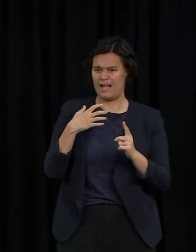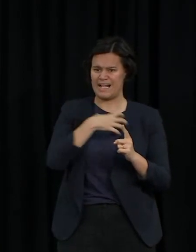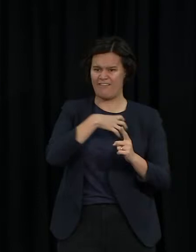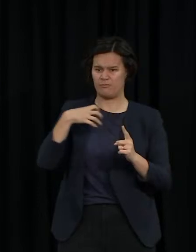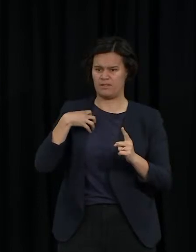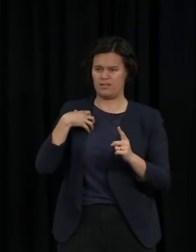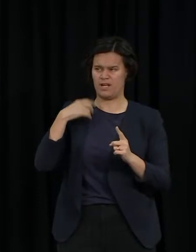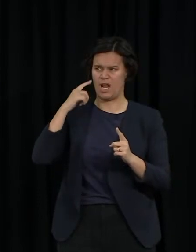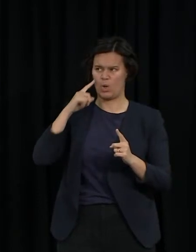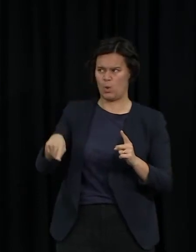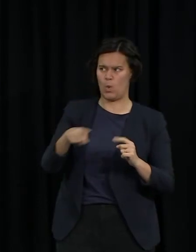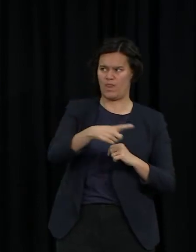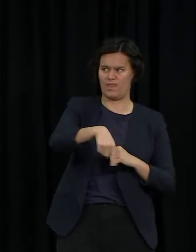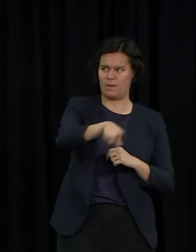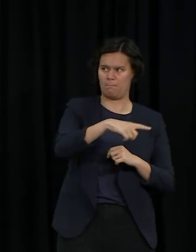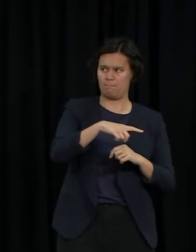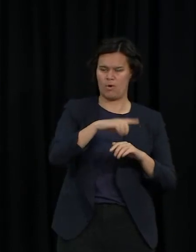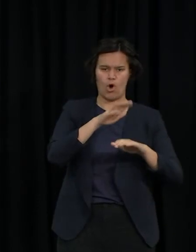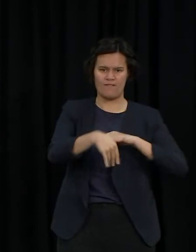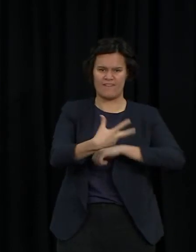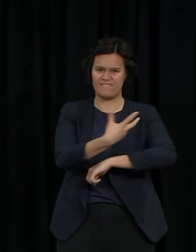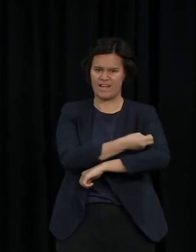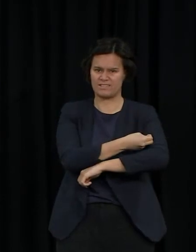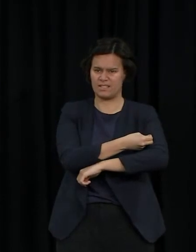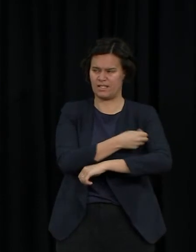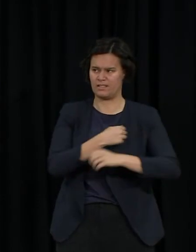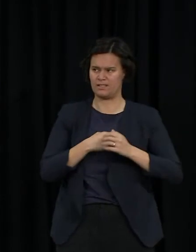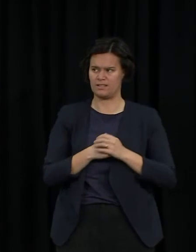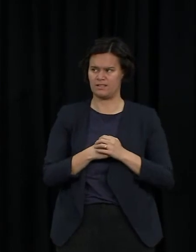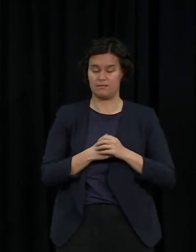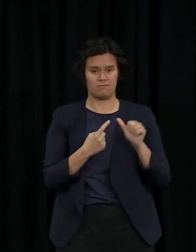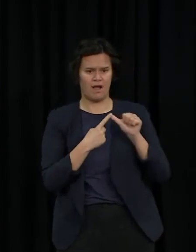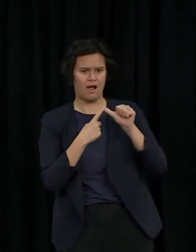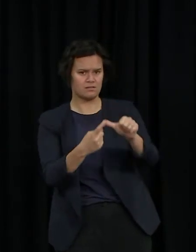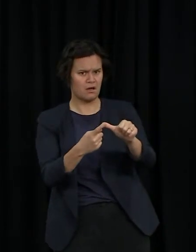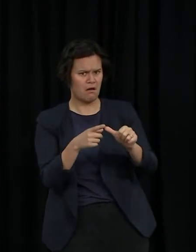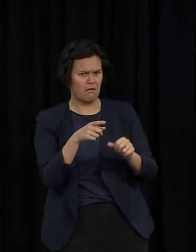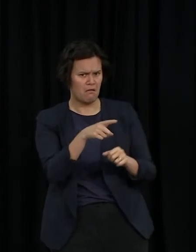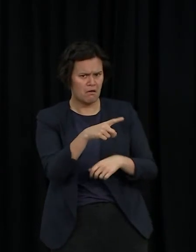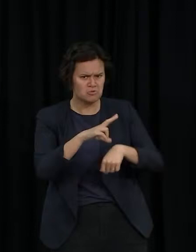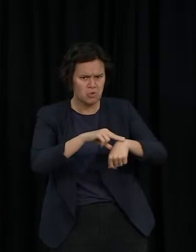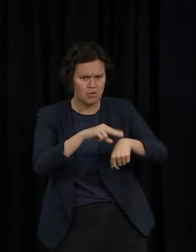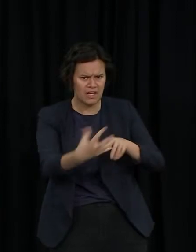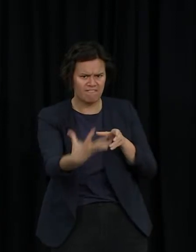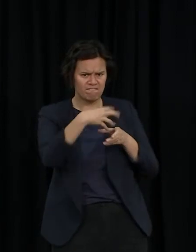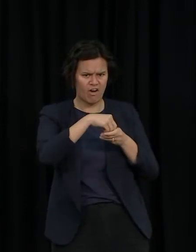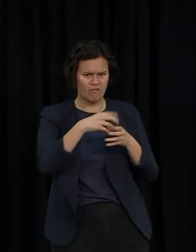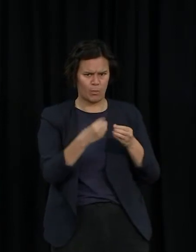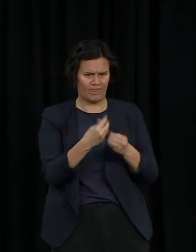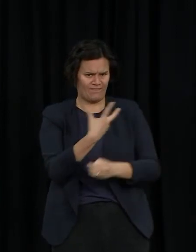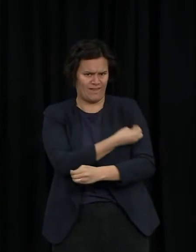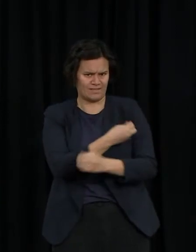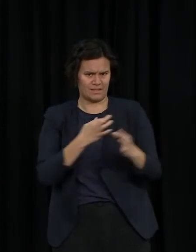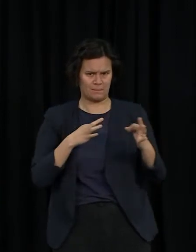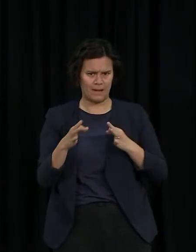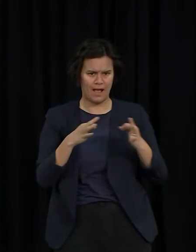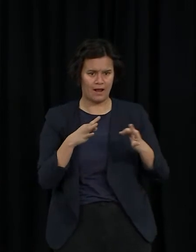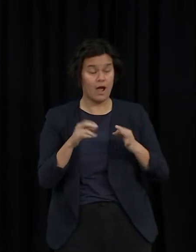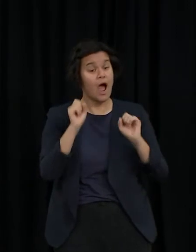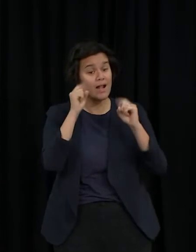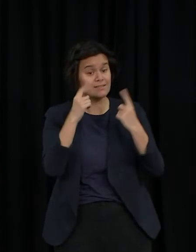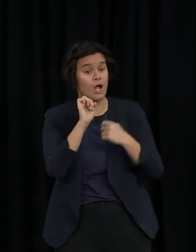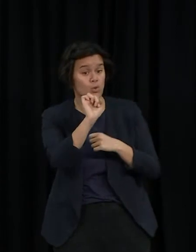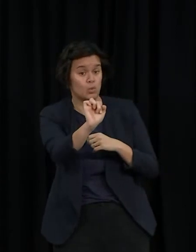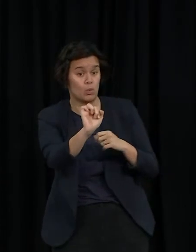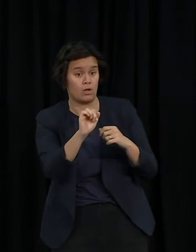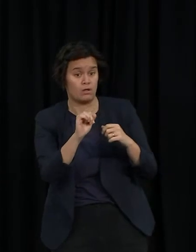them meaningfully involved like this? Well, I think they've been involved meaningfully well before now. I know the point you're making, that in